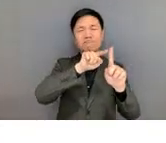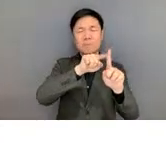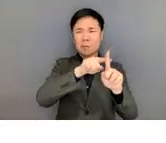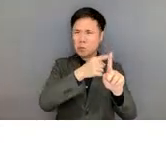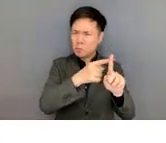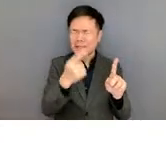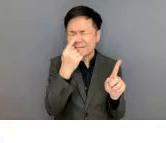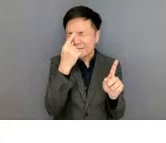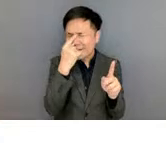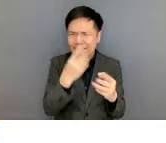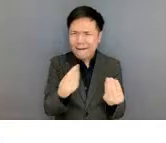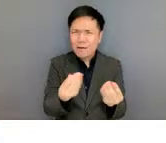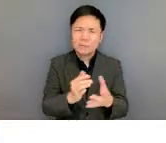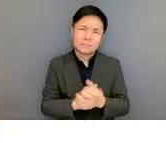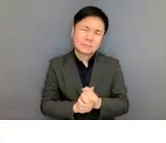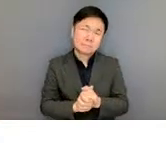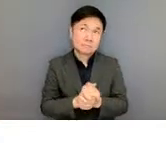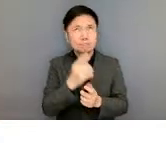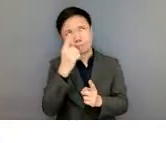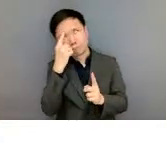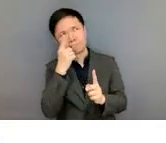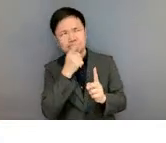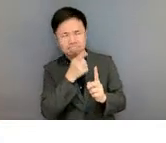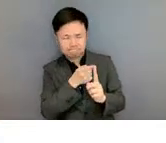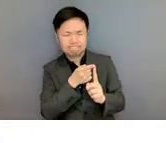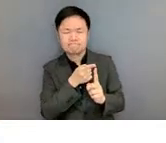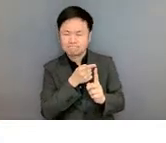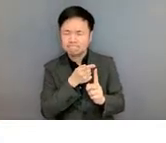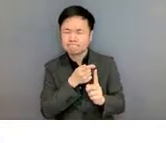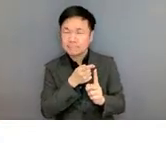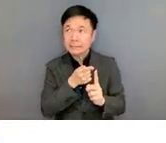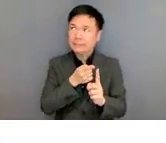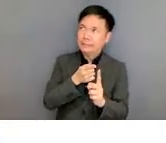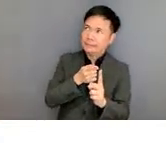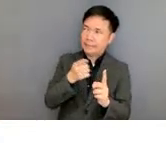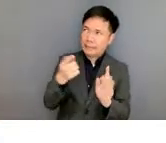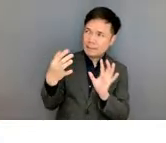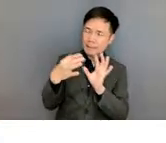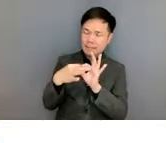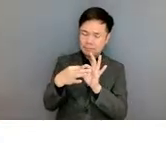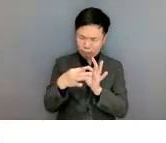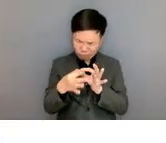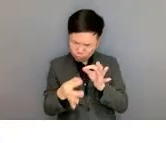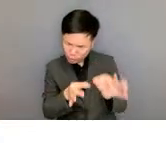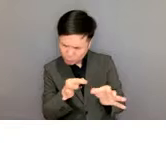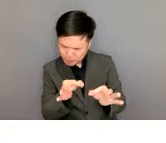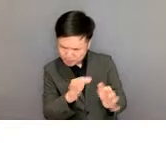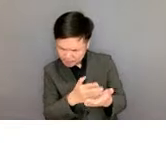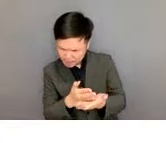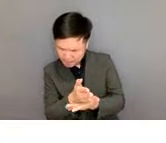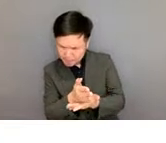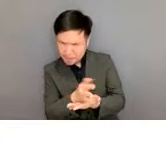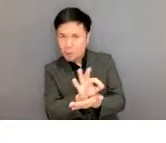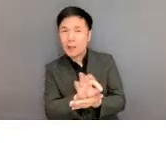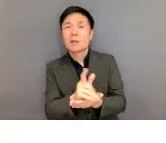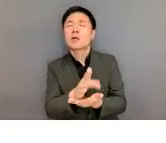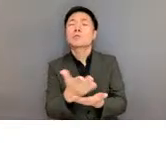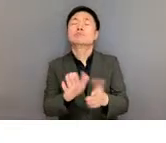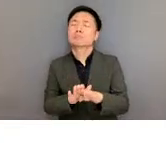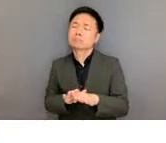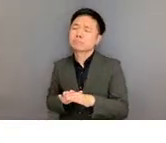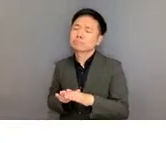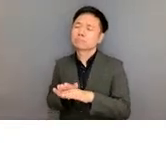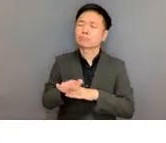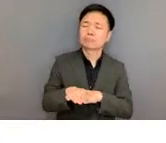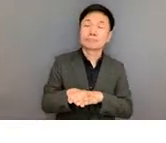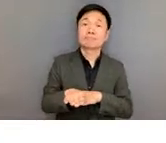pragmatic, realistic, and strategic. So wherever you can start from there. The next